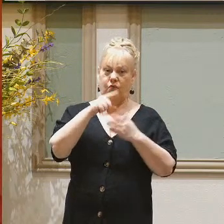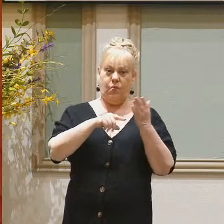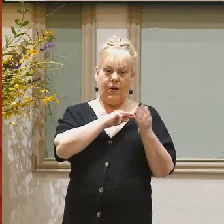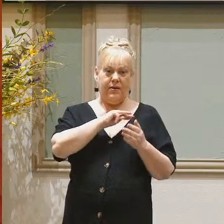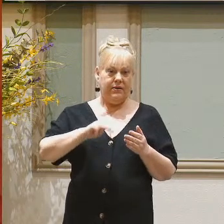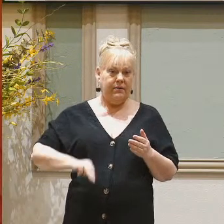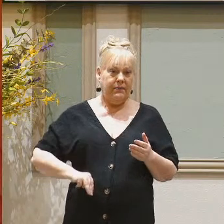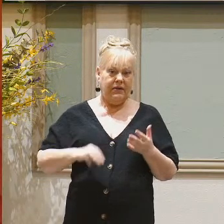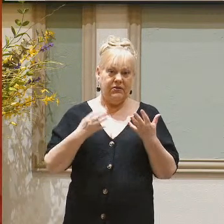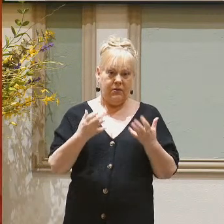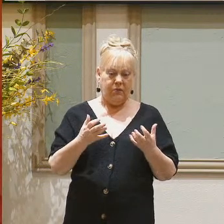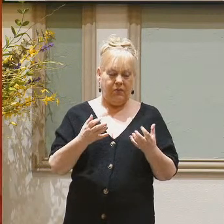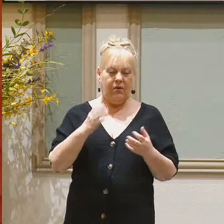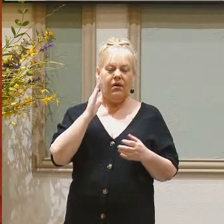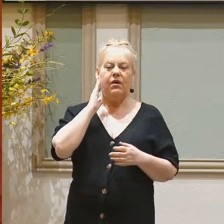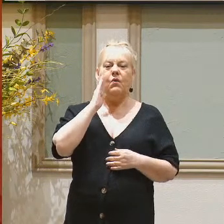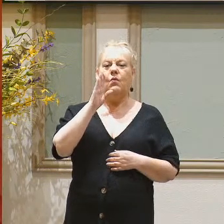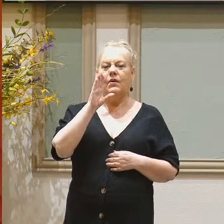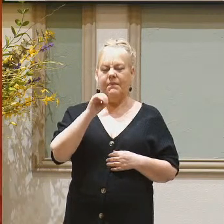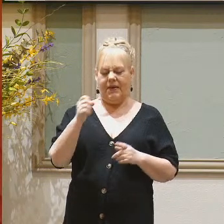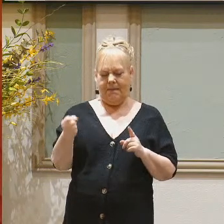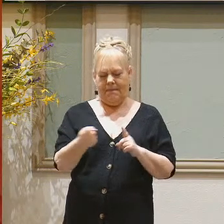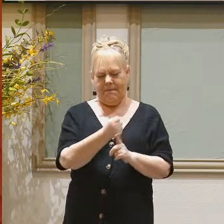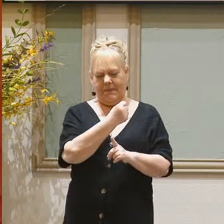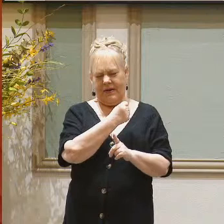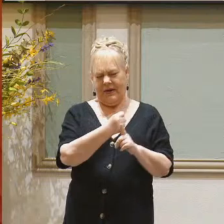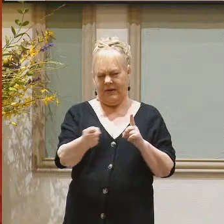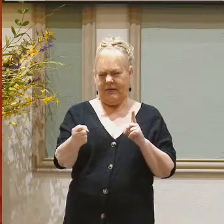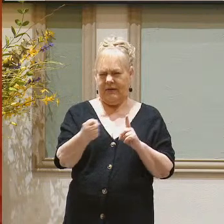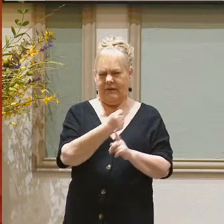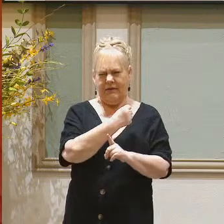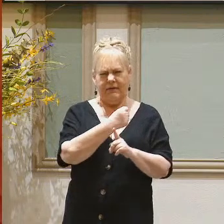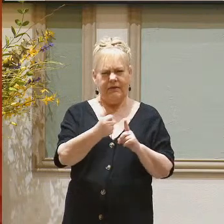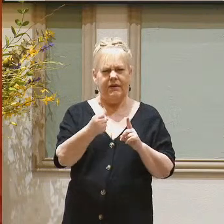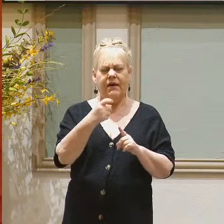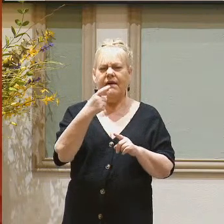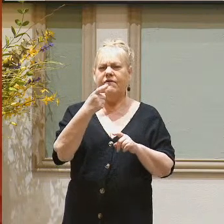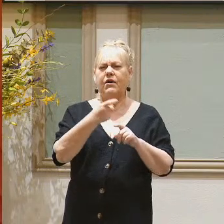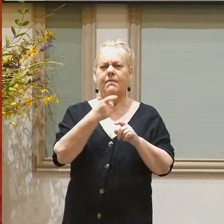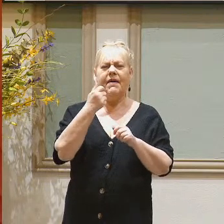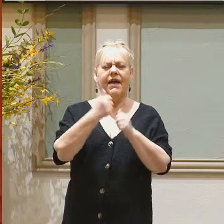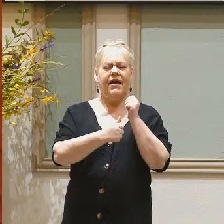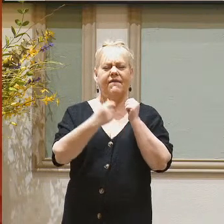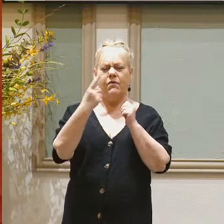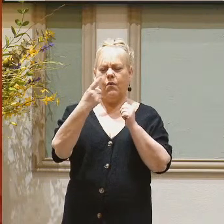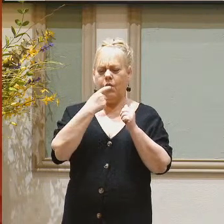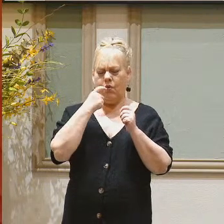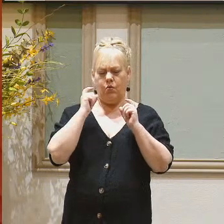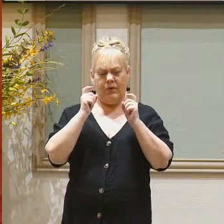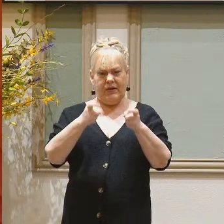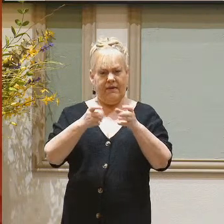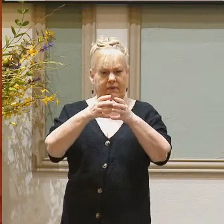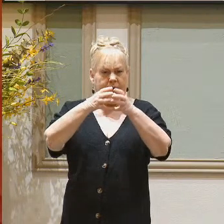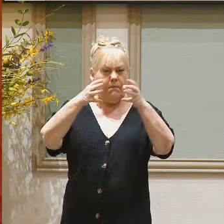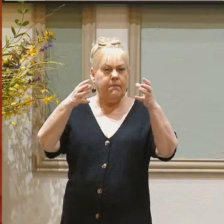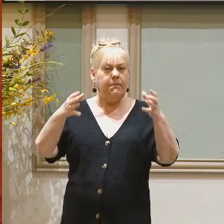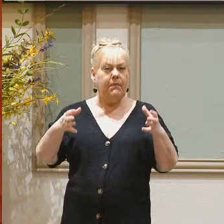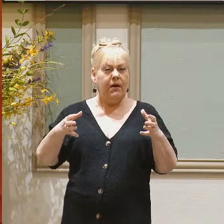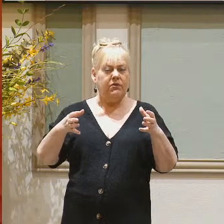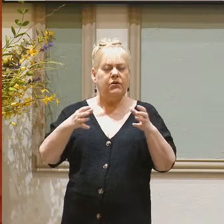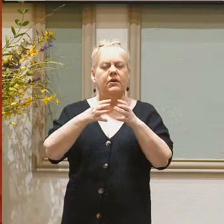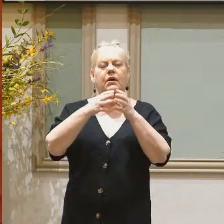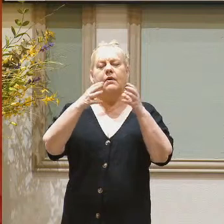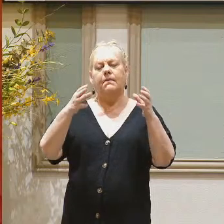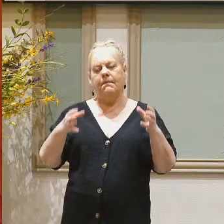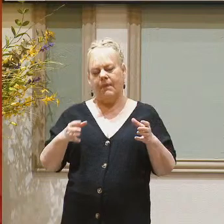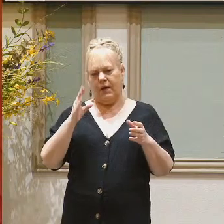master wants will be beaten with many blows. From everyone who has been given much,